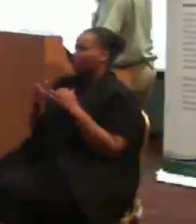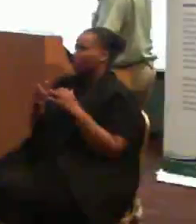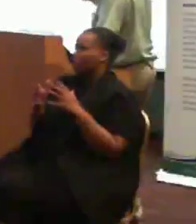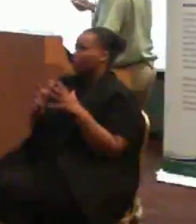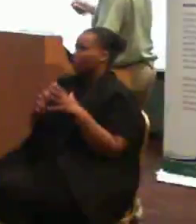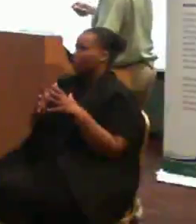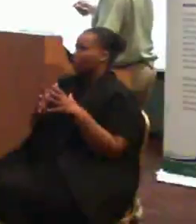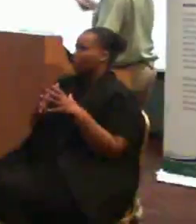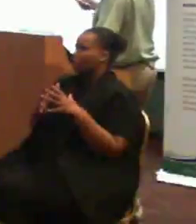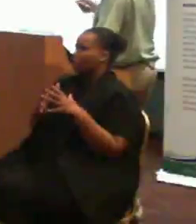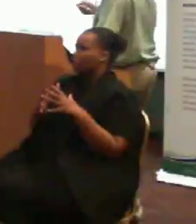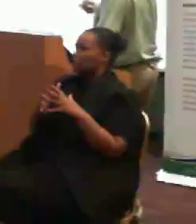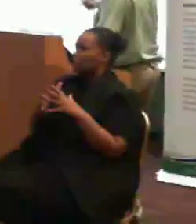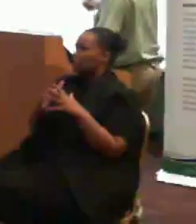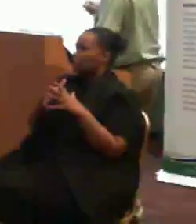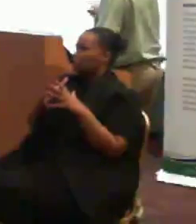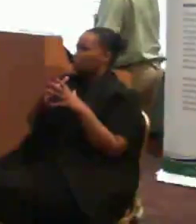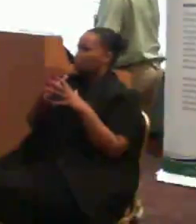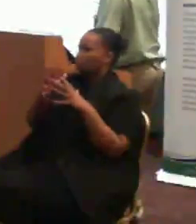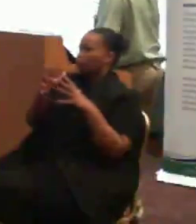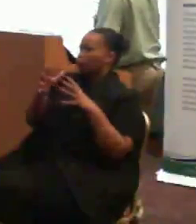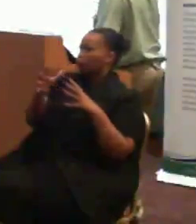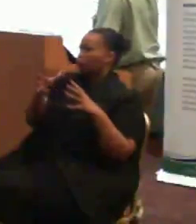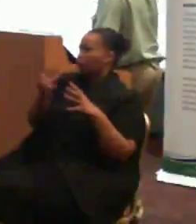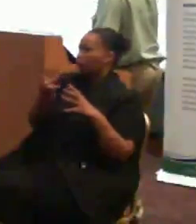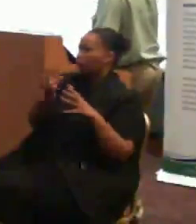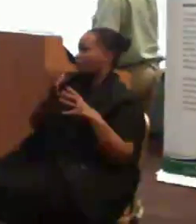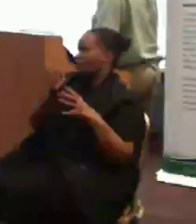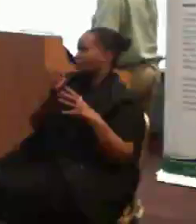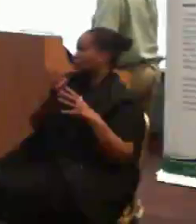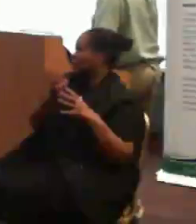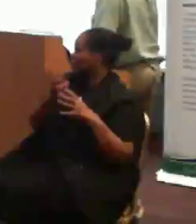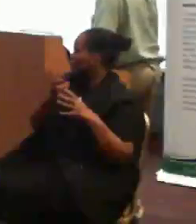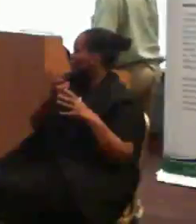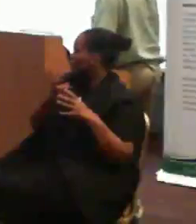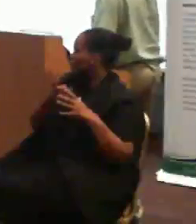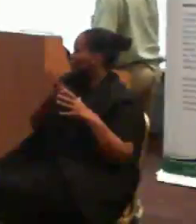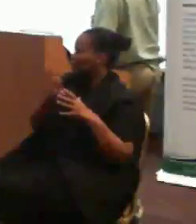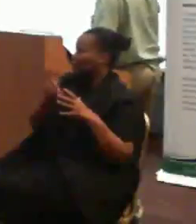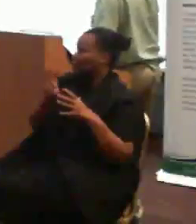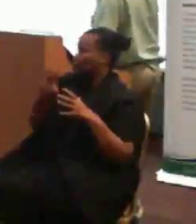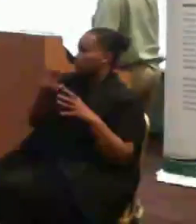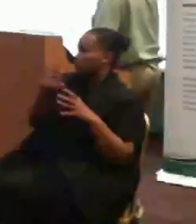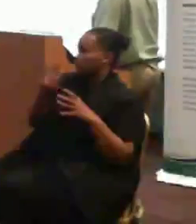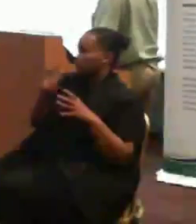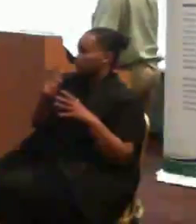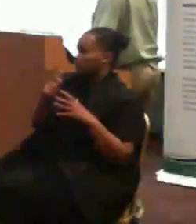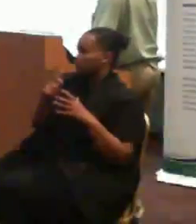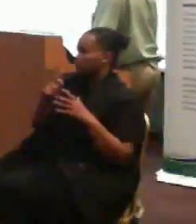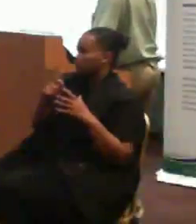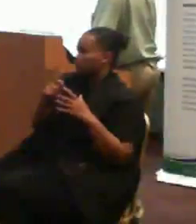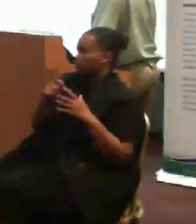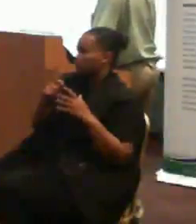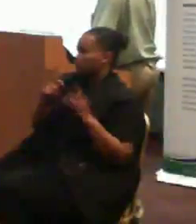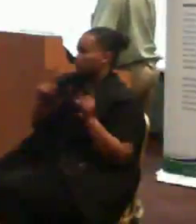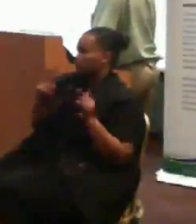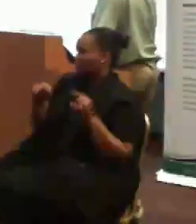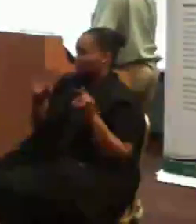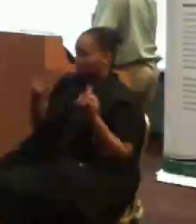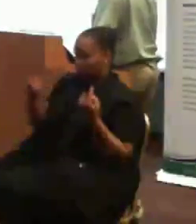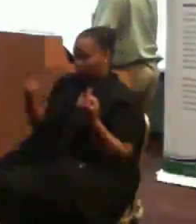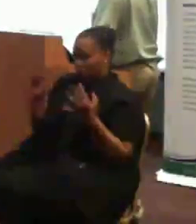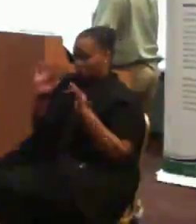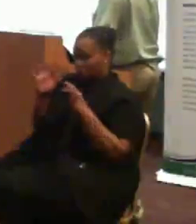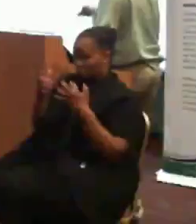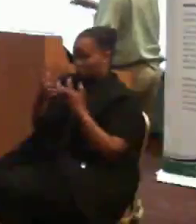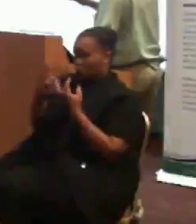price of the product can't accommodate this out of inflation-related